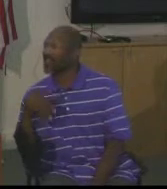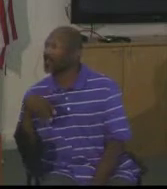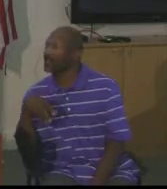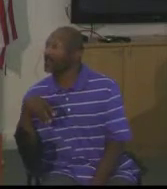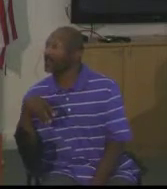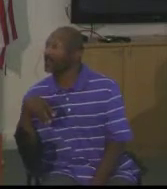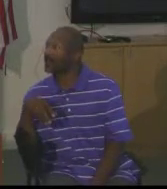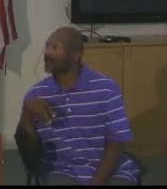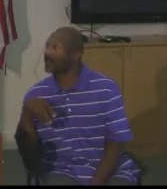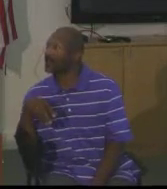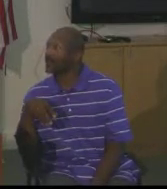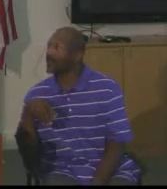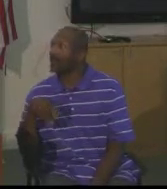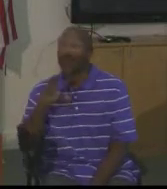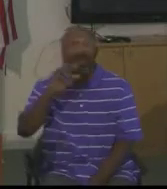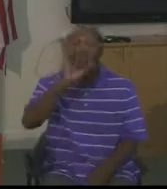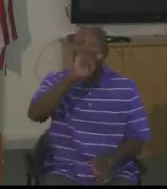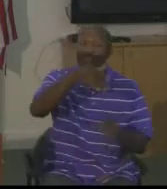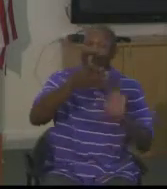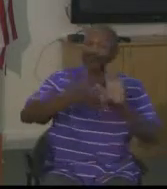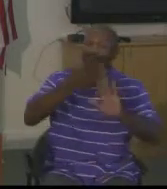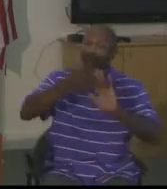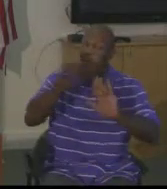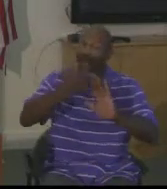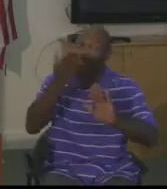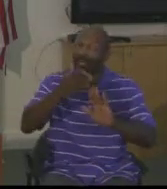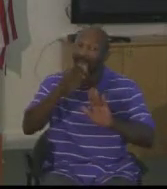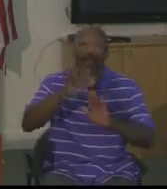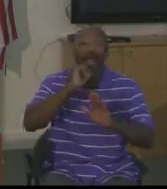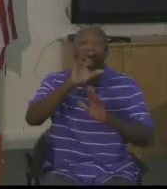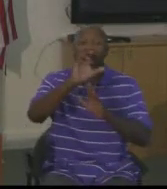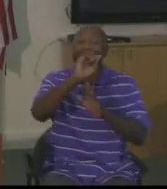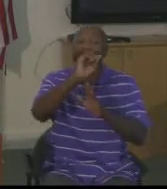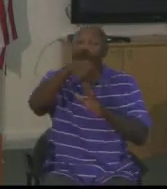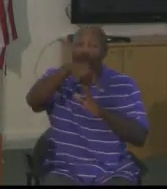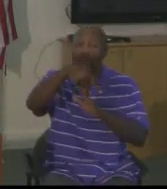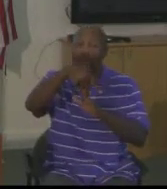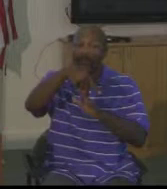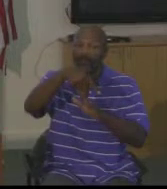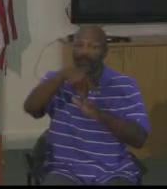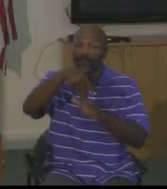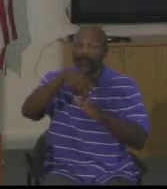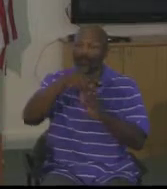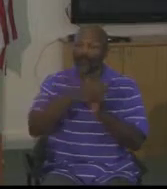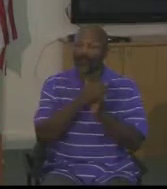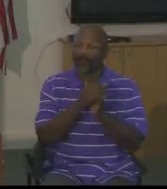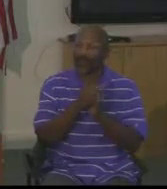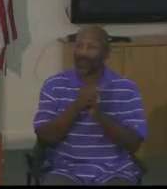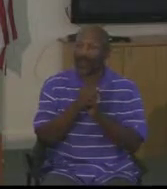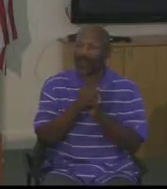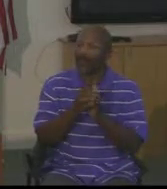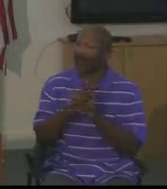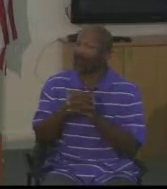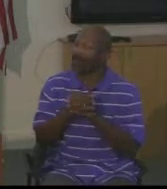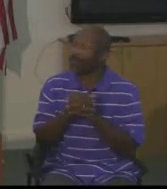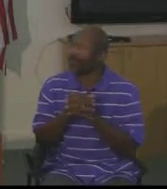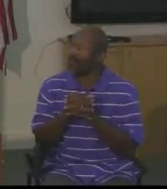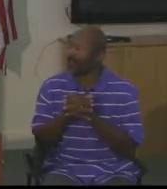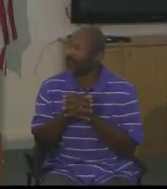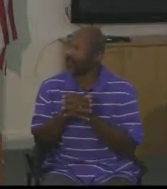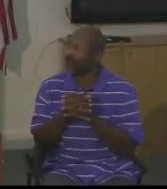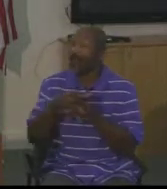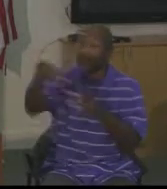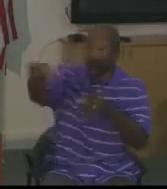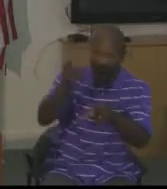Windows FB. No, that's operating system, not processor. Okay, I thought this one might be a little tough.